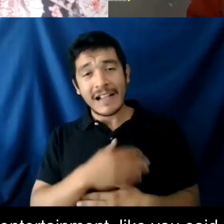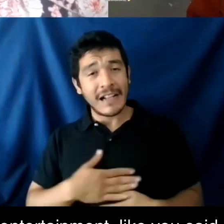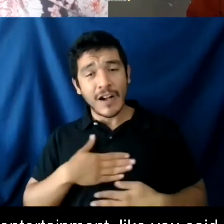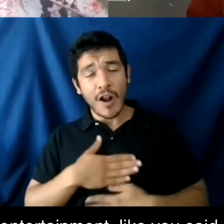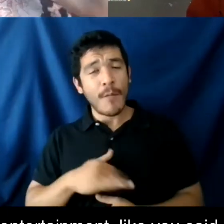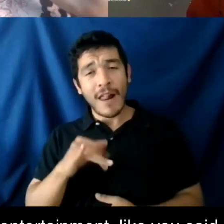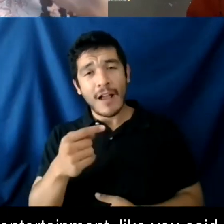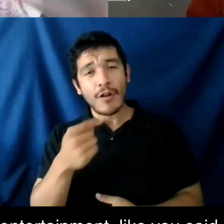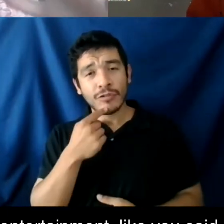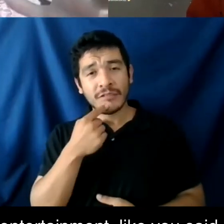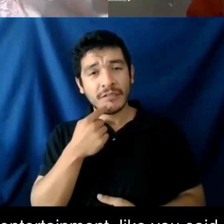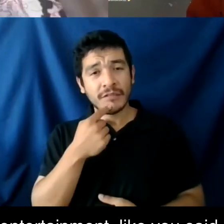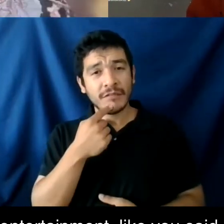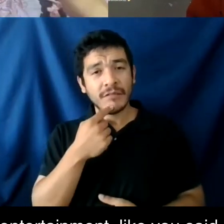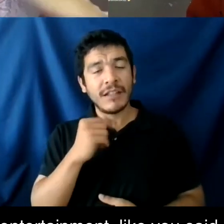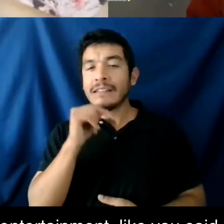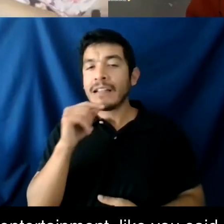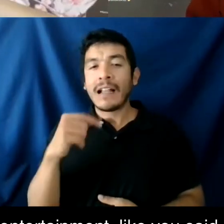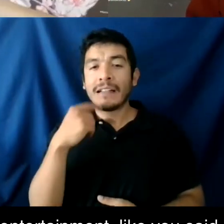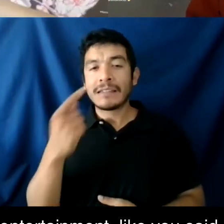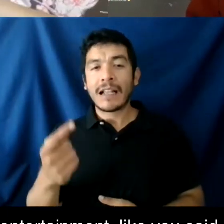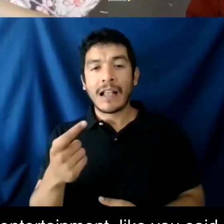said, it's not until